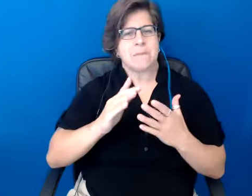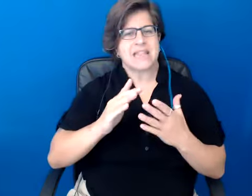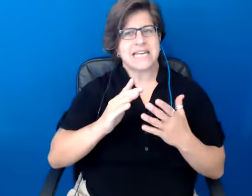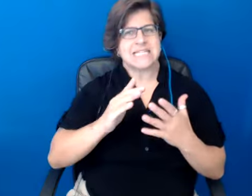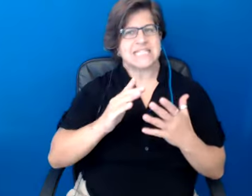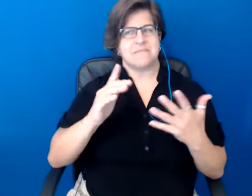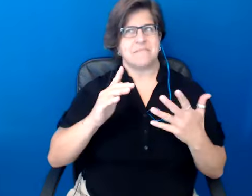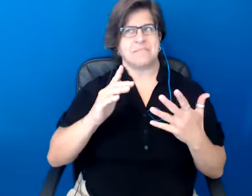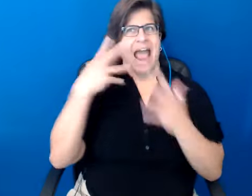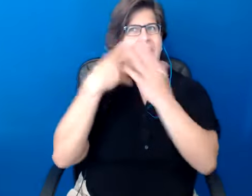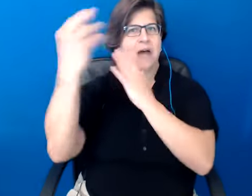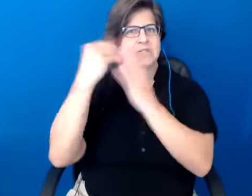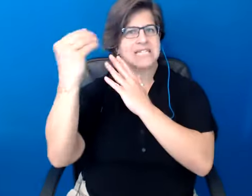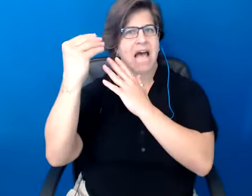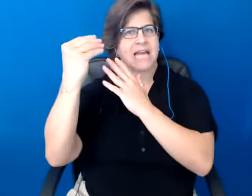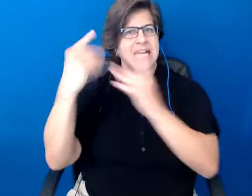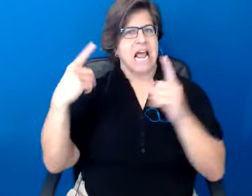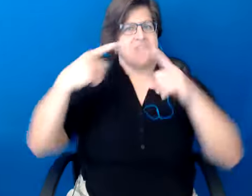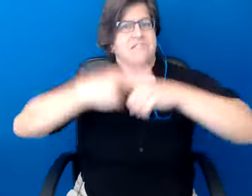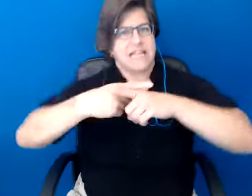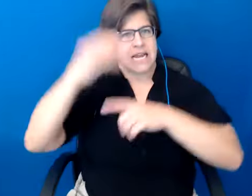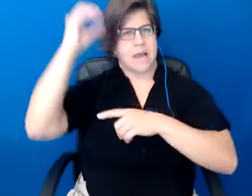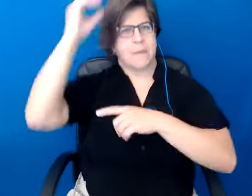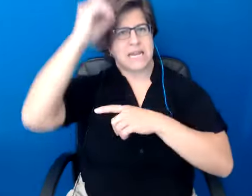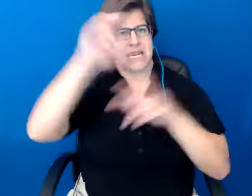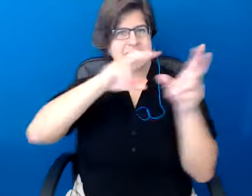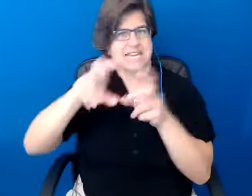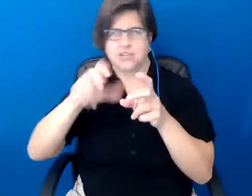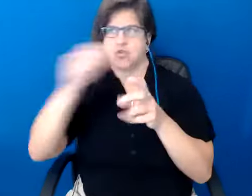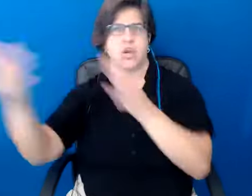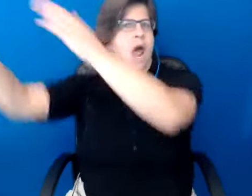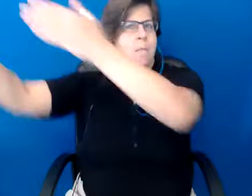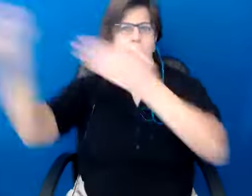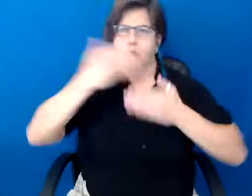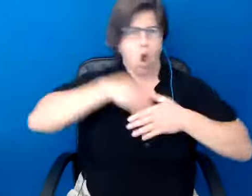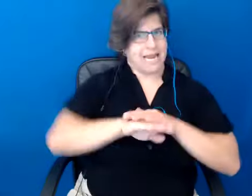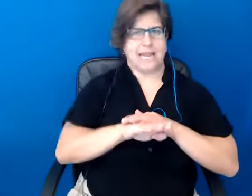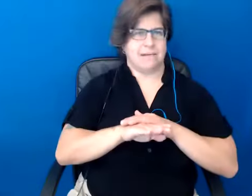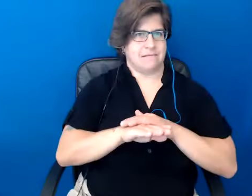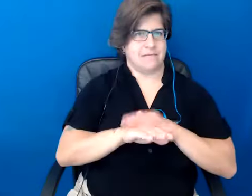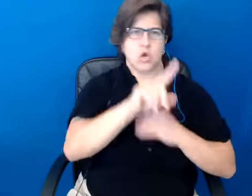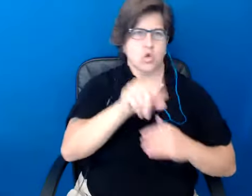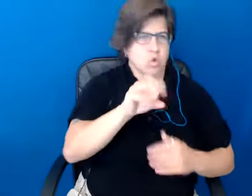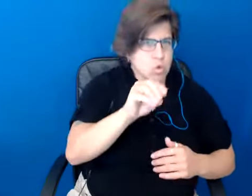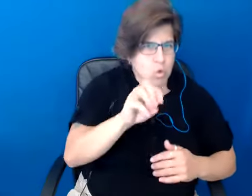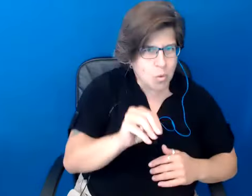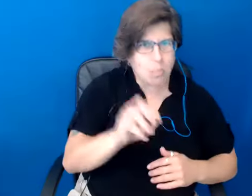safe and to ensure that some of these devices issues are not brought in the doors